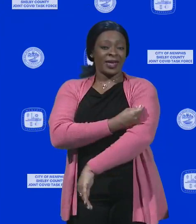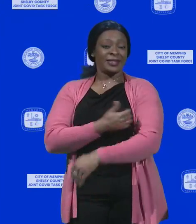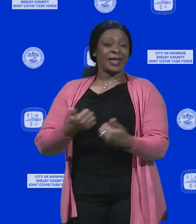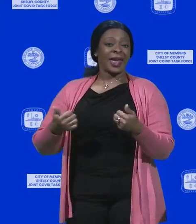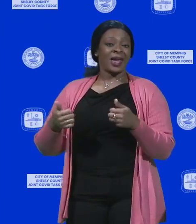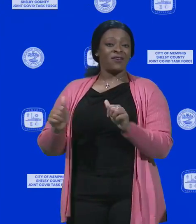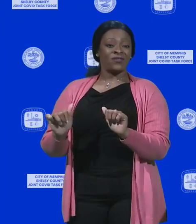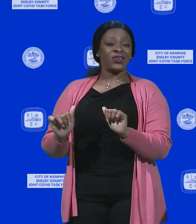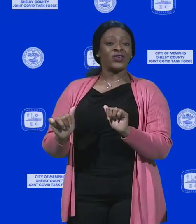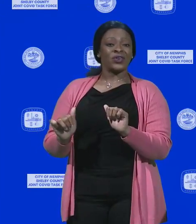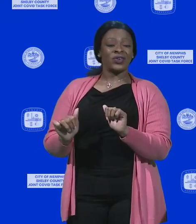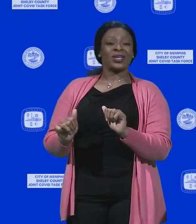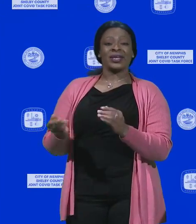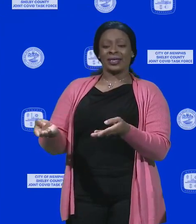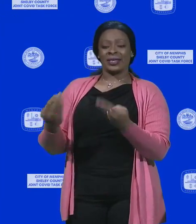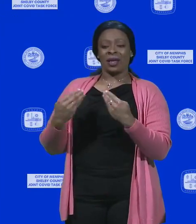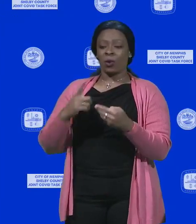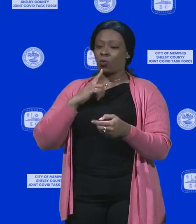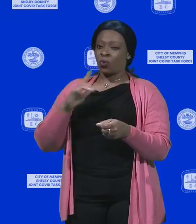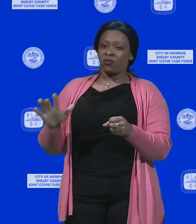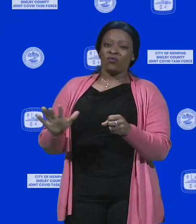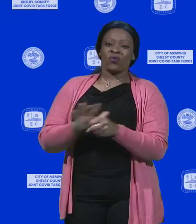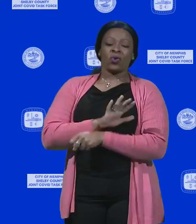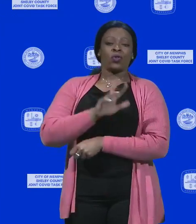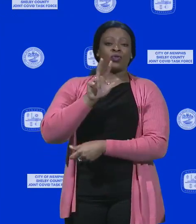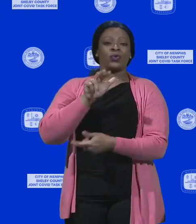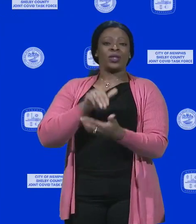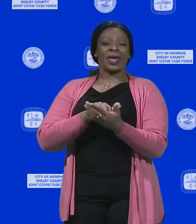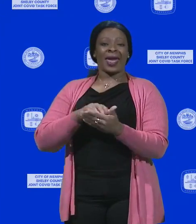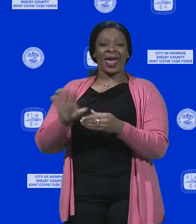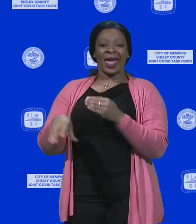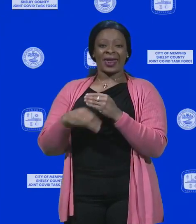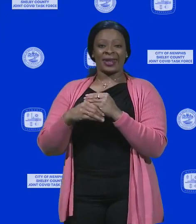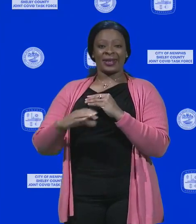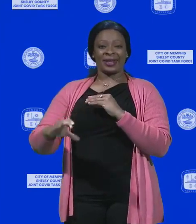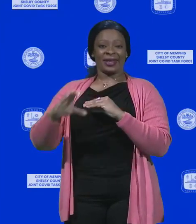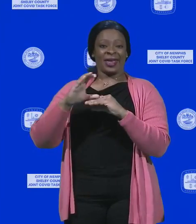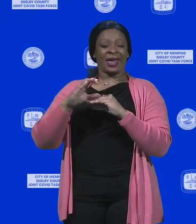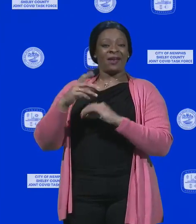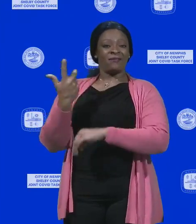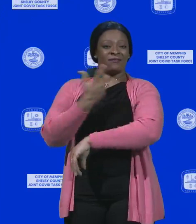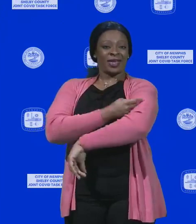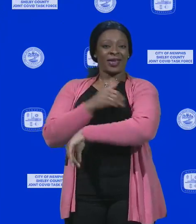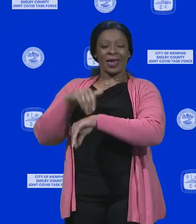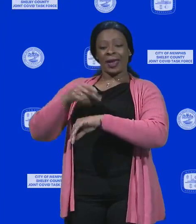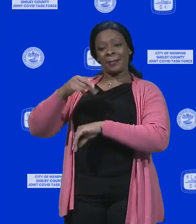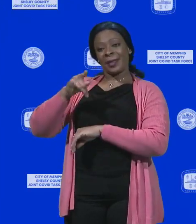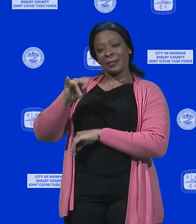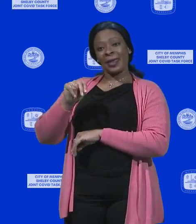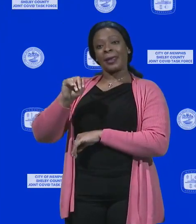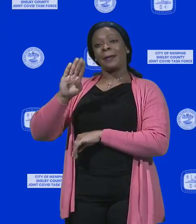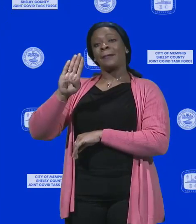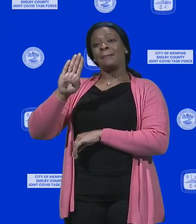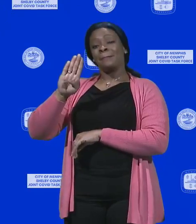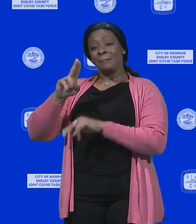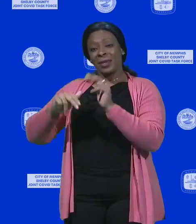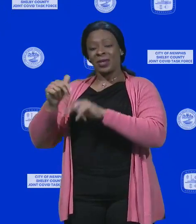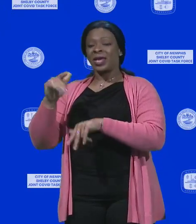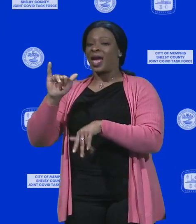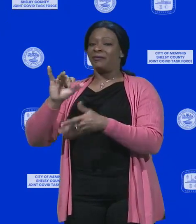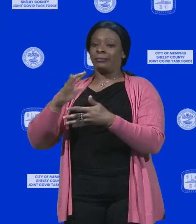effort that would have given us fully, 3,000 additional vaccines a day over at the Pipkin building, that we didn't max that